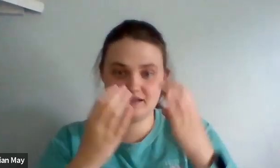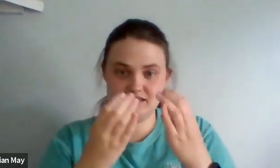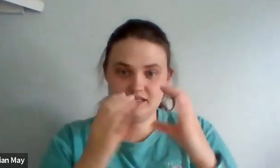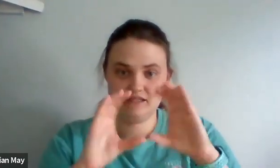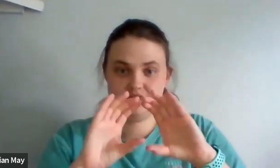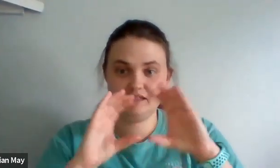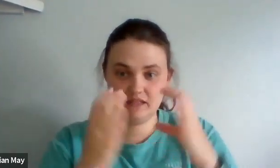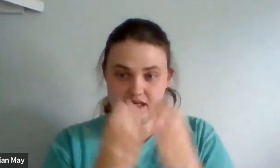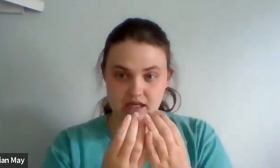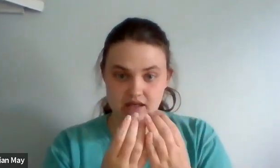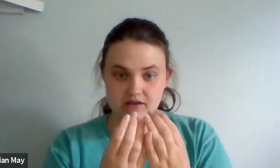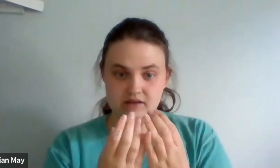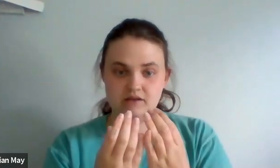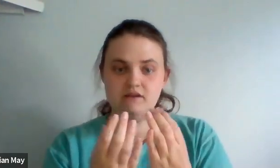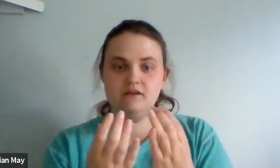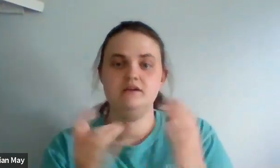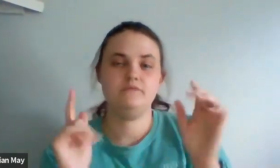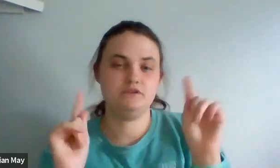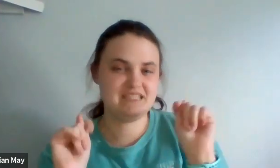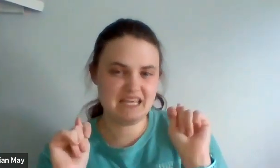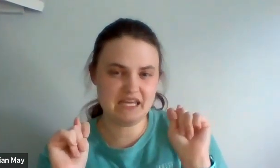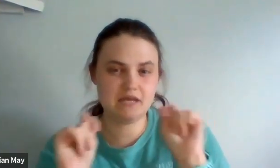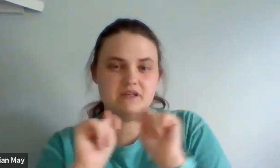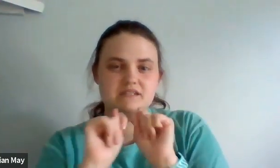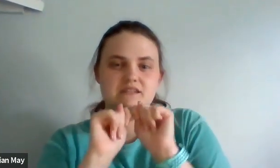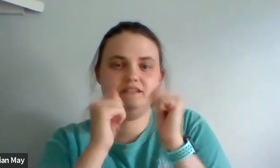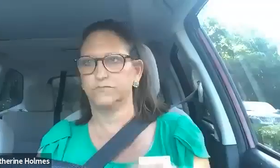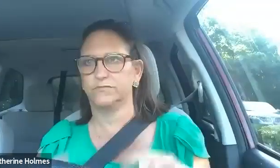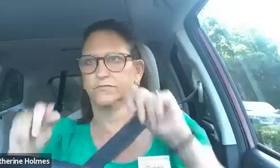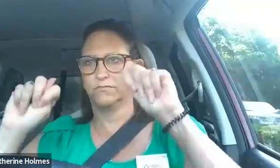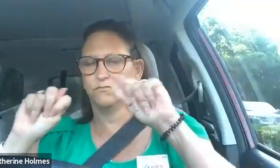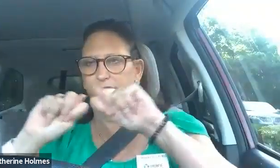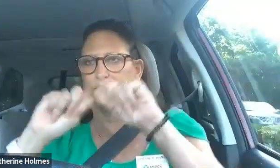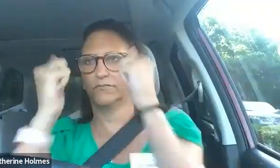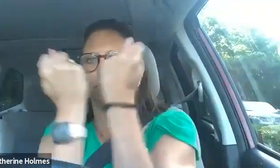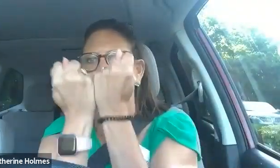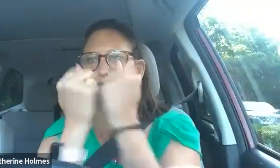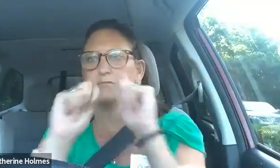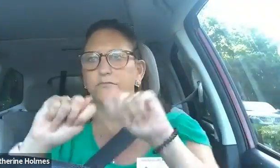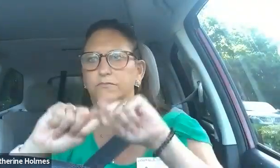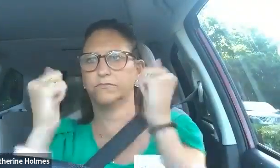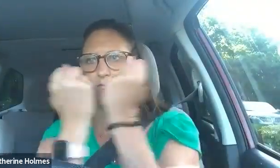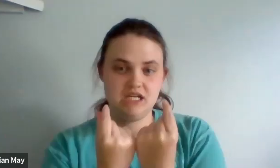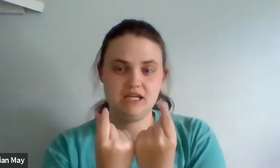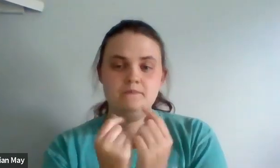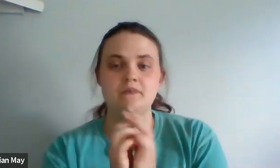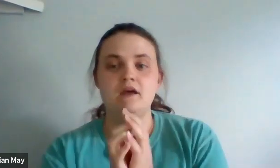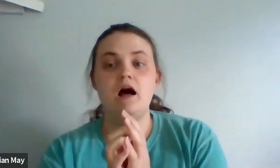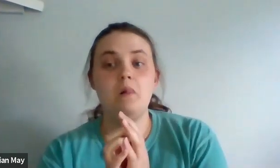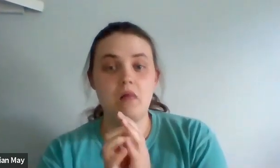class is the C, for team it's the T, group is the G. A lot of